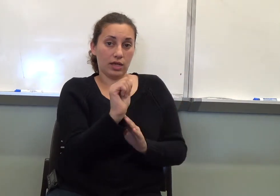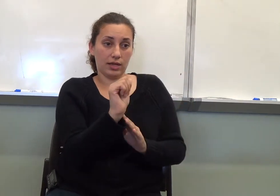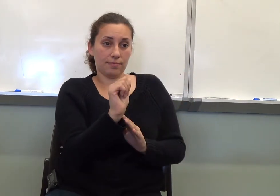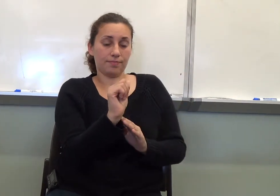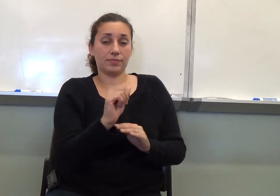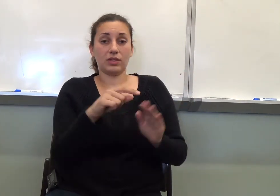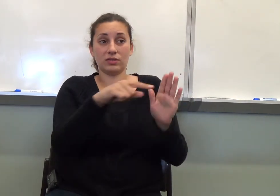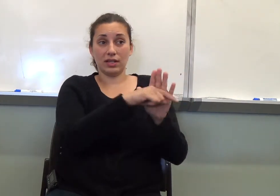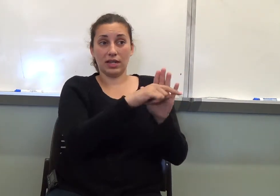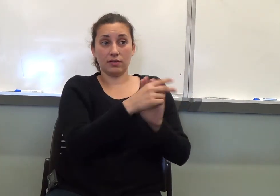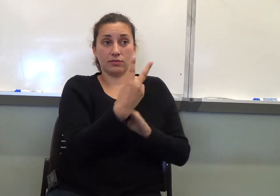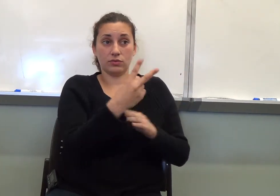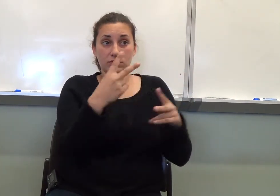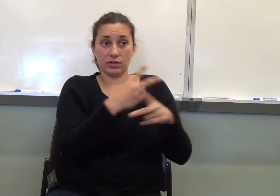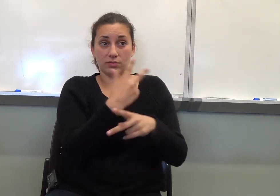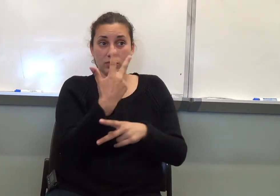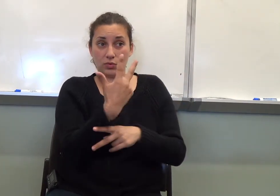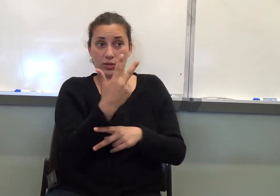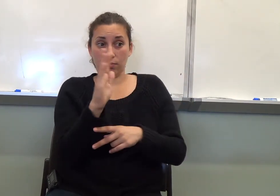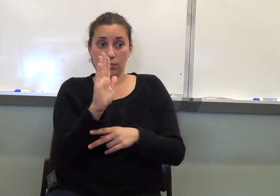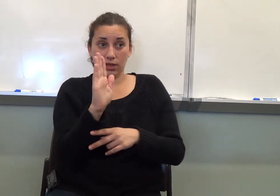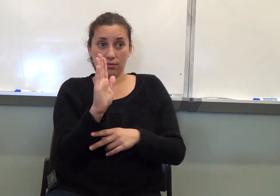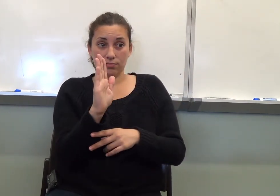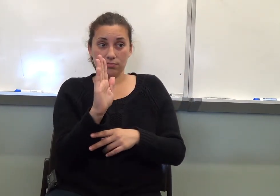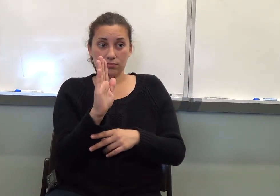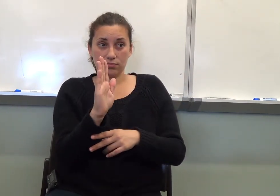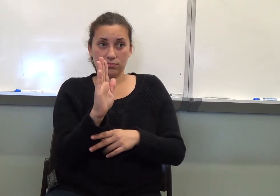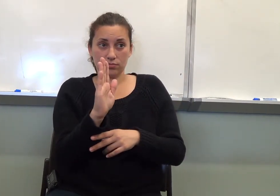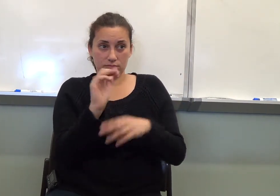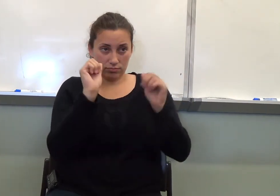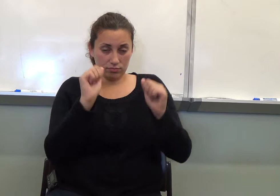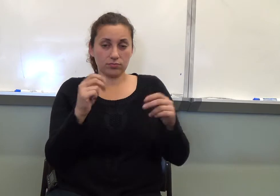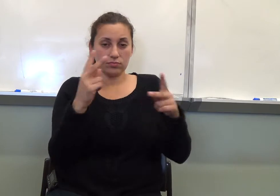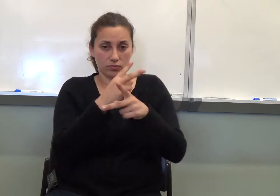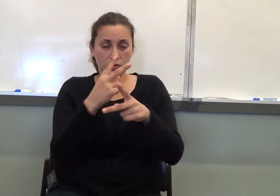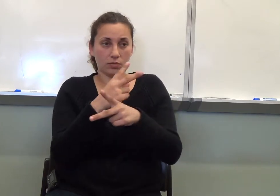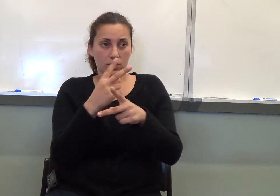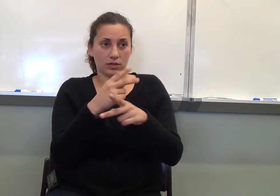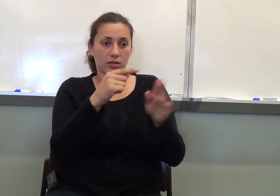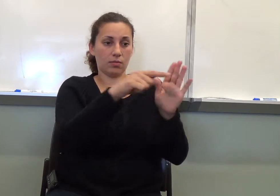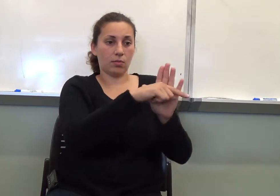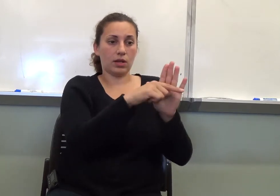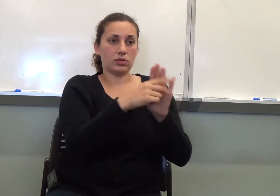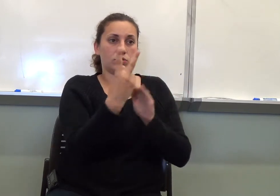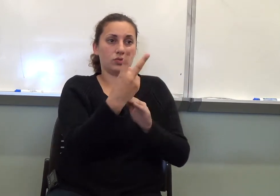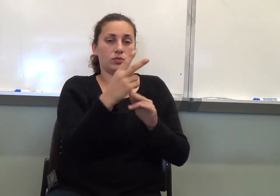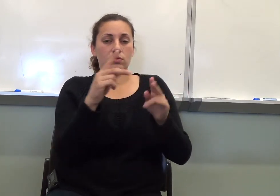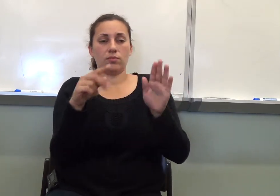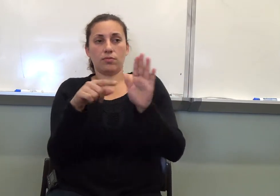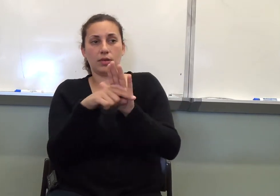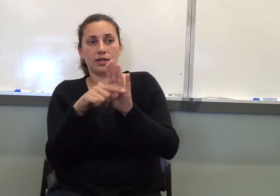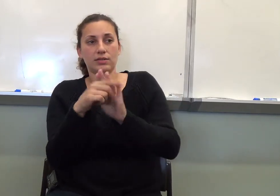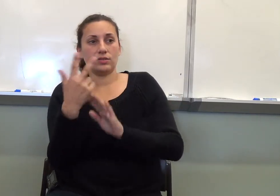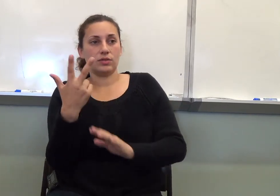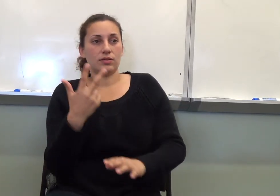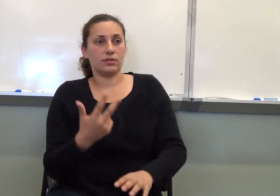a 3B, I can associate multiplication with -2 and the 3. Using the rules of signs, that gives me